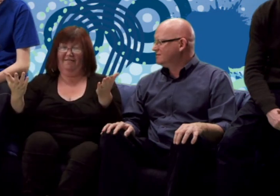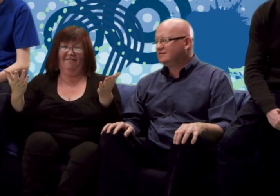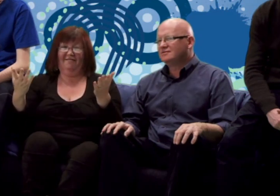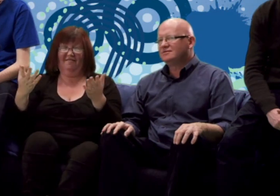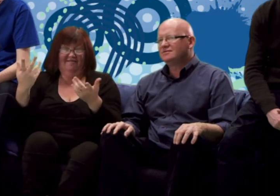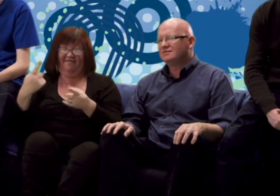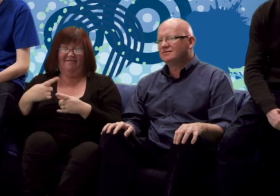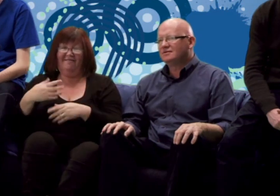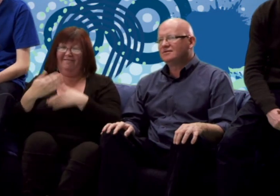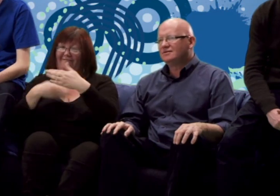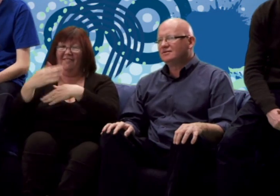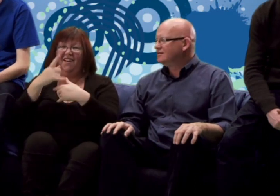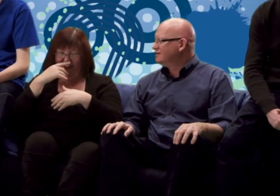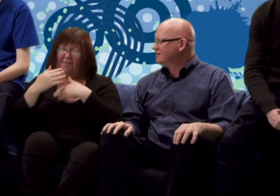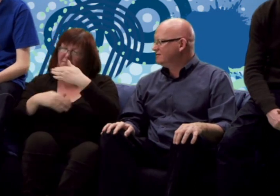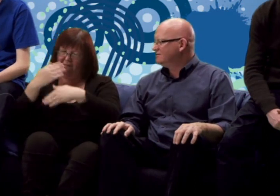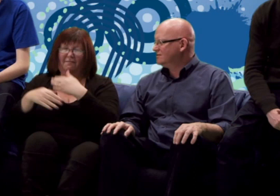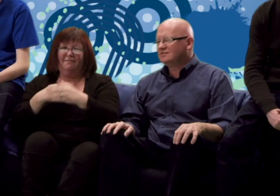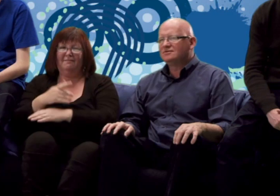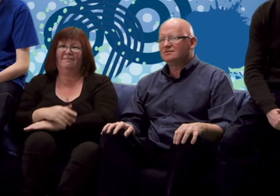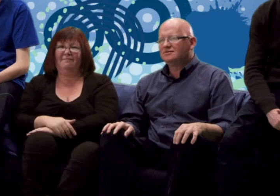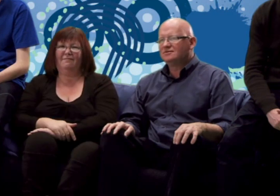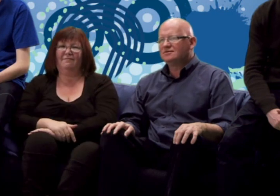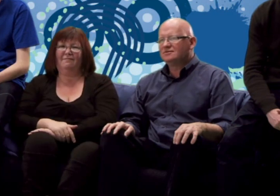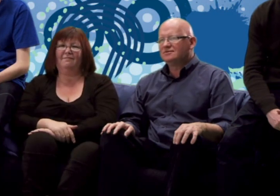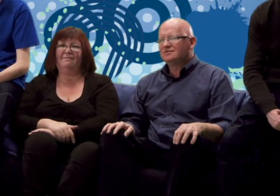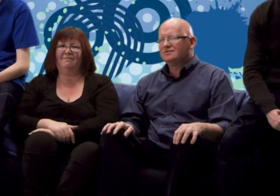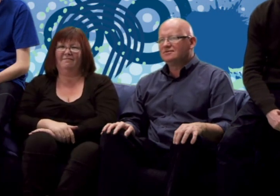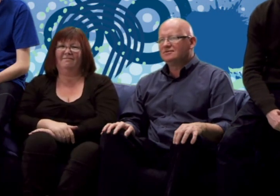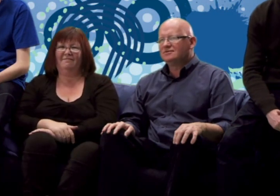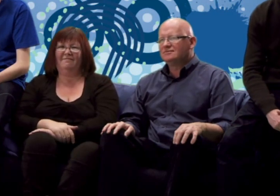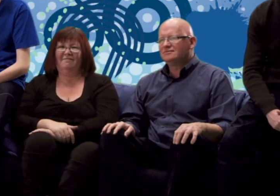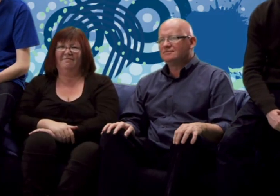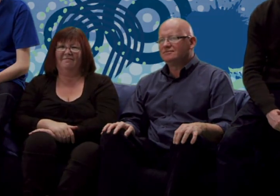independent and he'll be able to get a job. So yes, I think being deaf definitely does not hold you back.